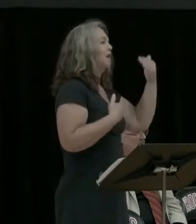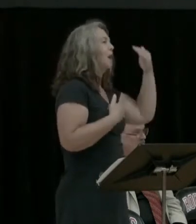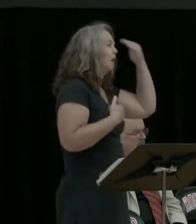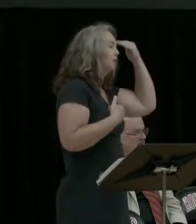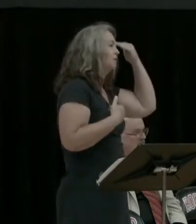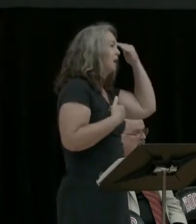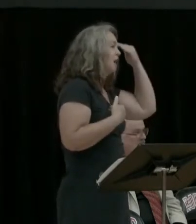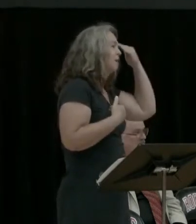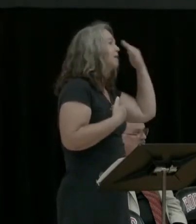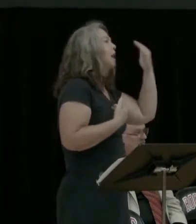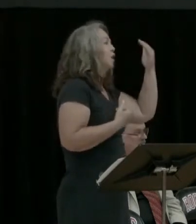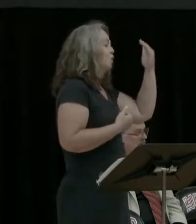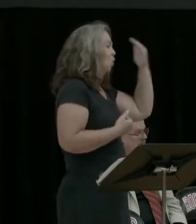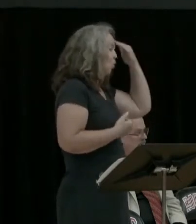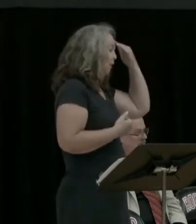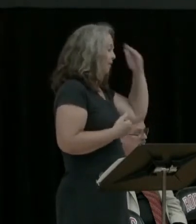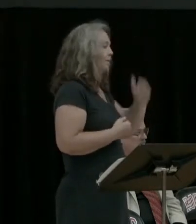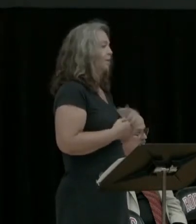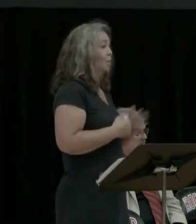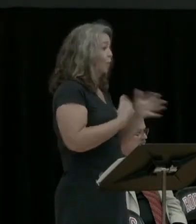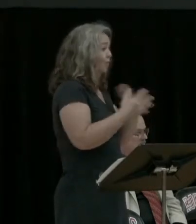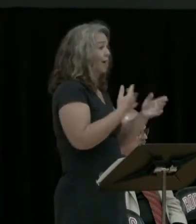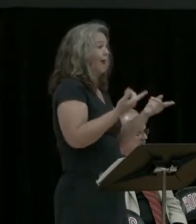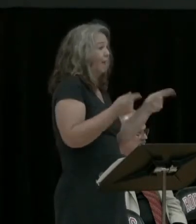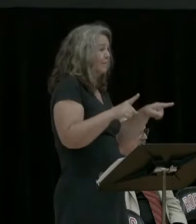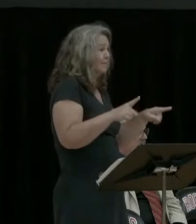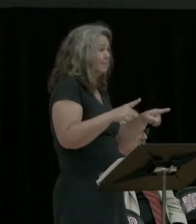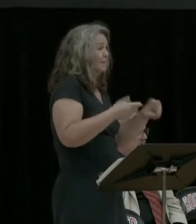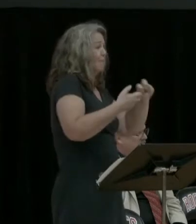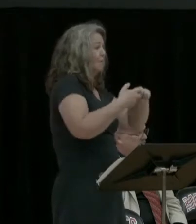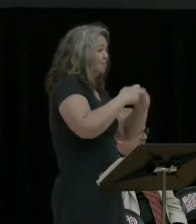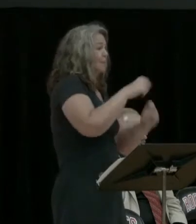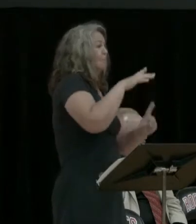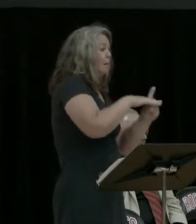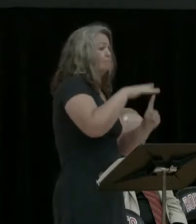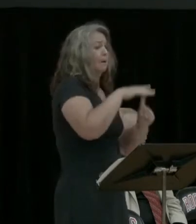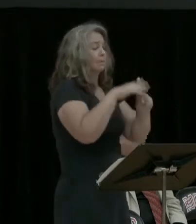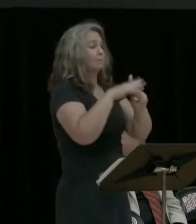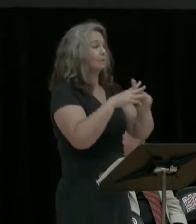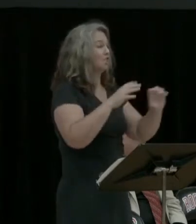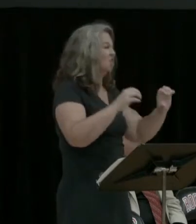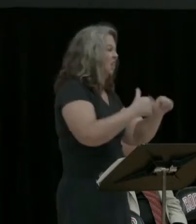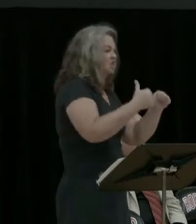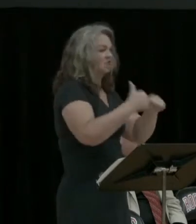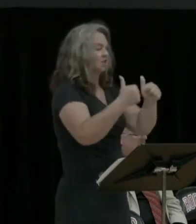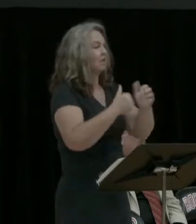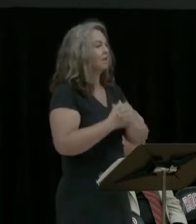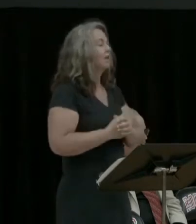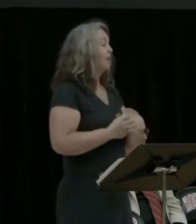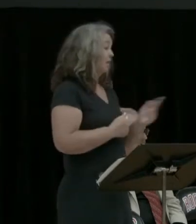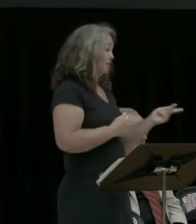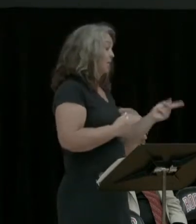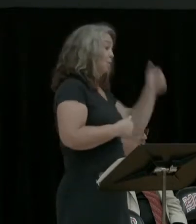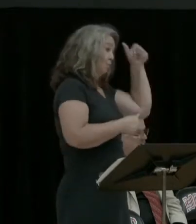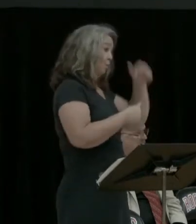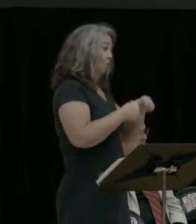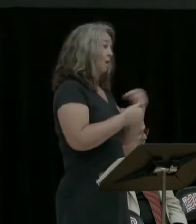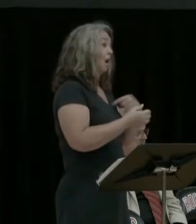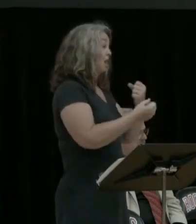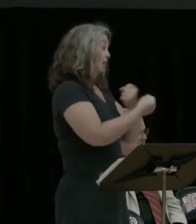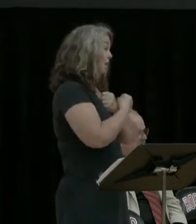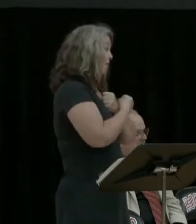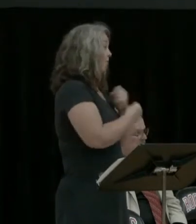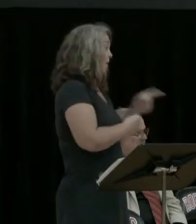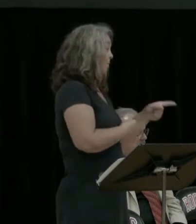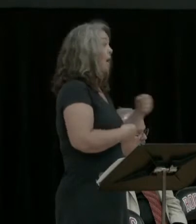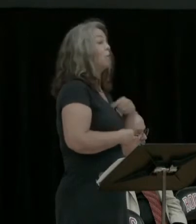on, that no matter what obstacles lay before them, regardless of the challenge, I had their backs, and that I love them, and